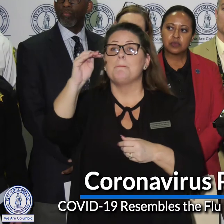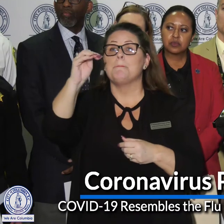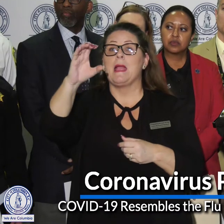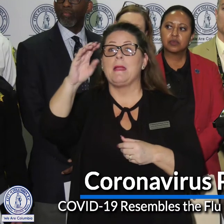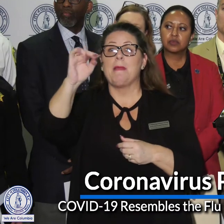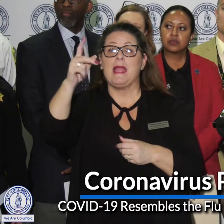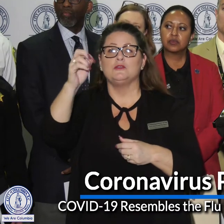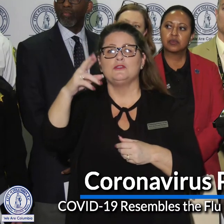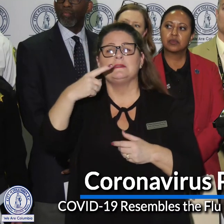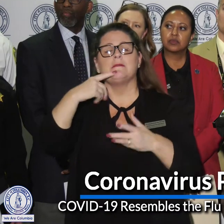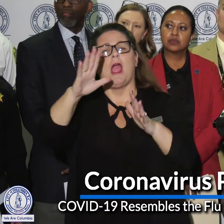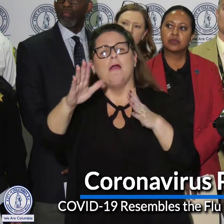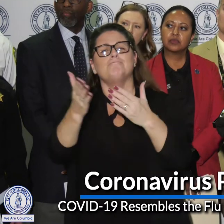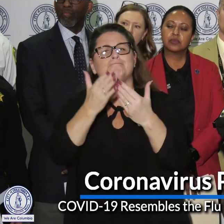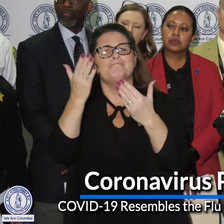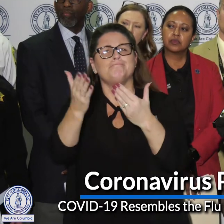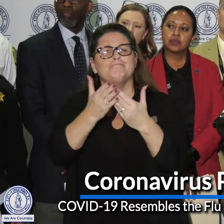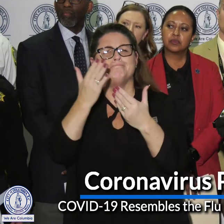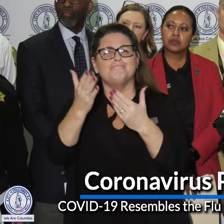easy.